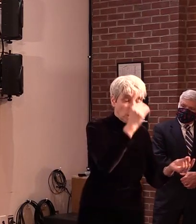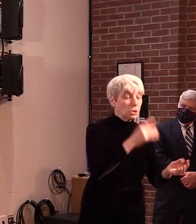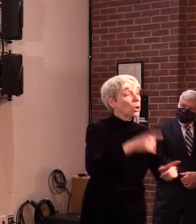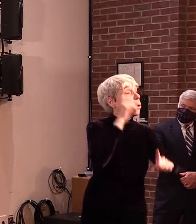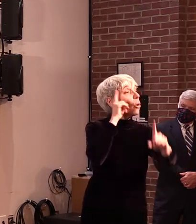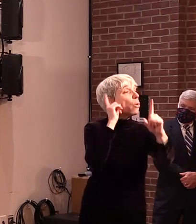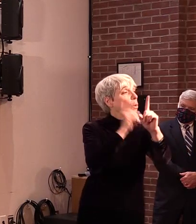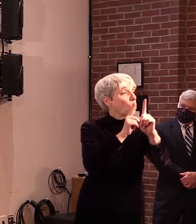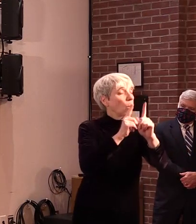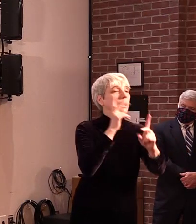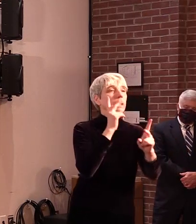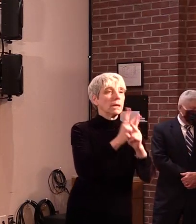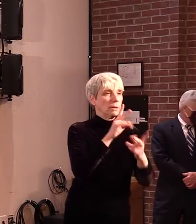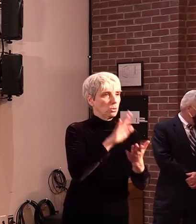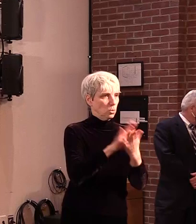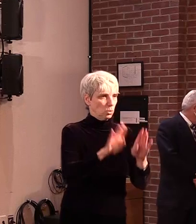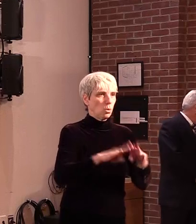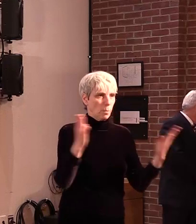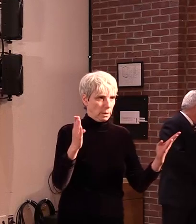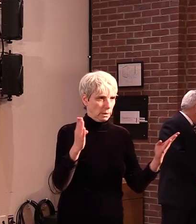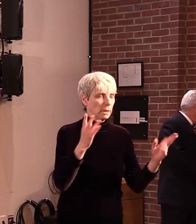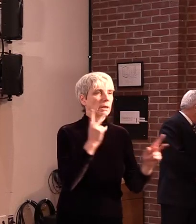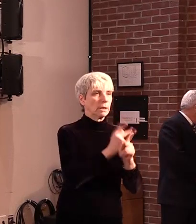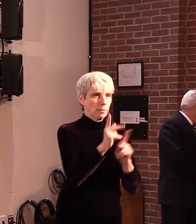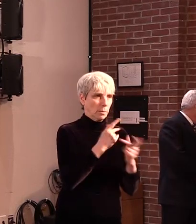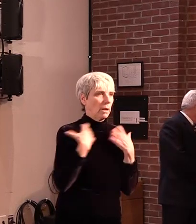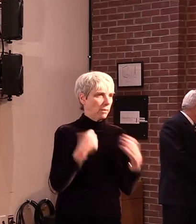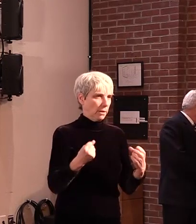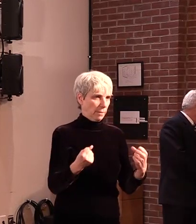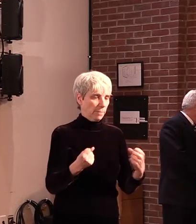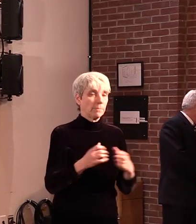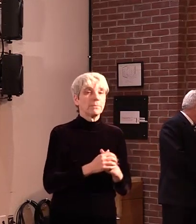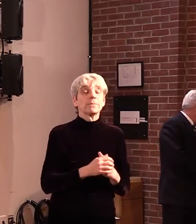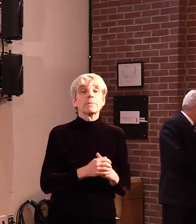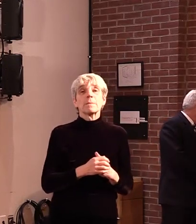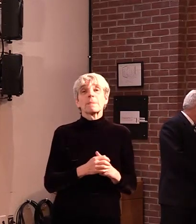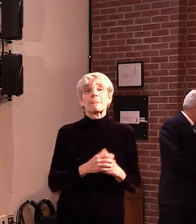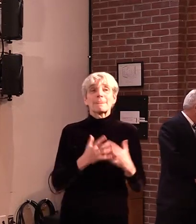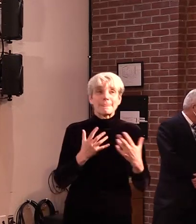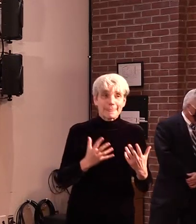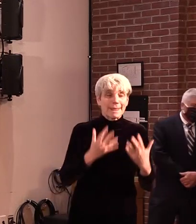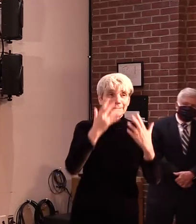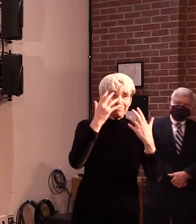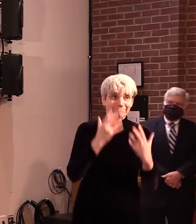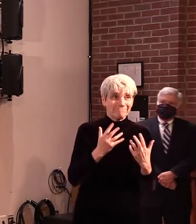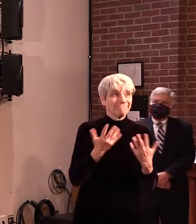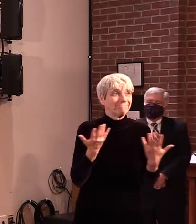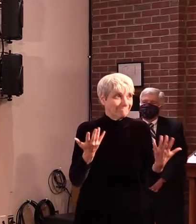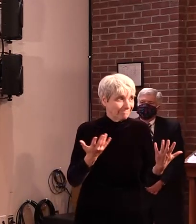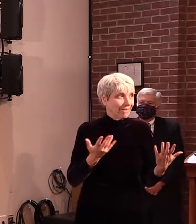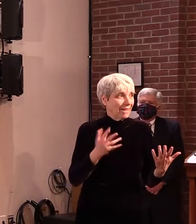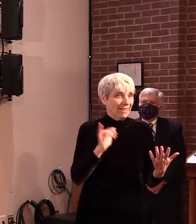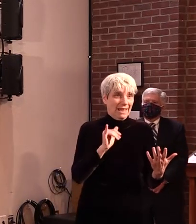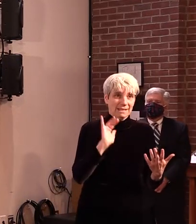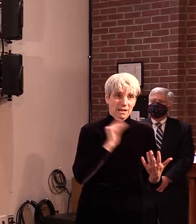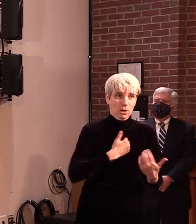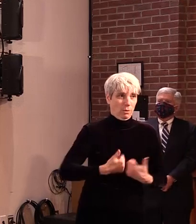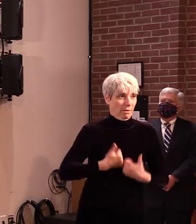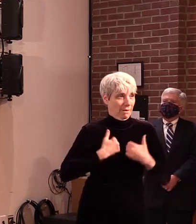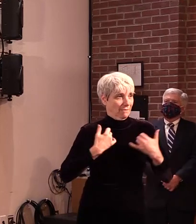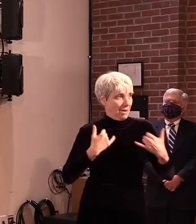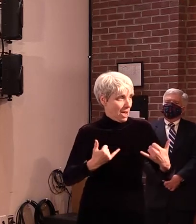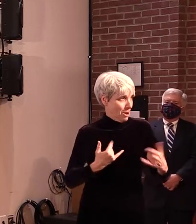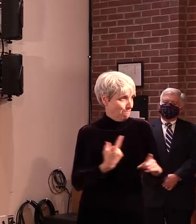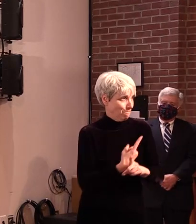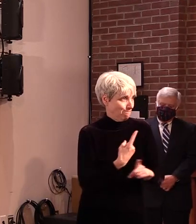as a reminder for everyone, we have to continue to think of this, unfortunately, as the new normal, at least for a while